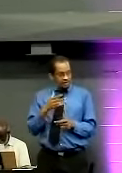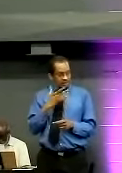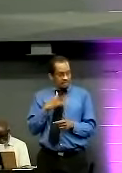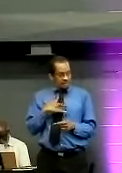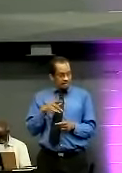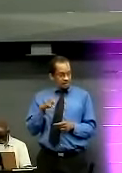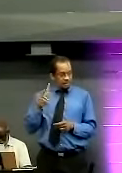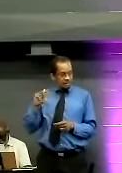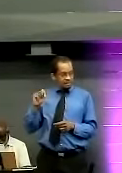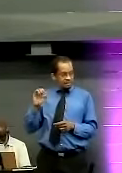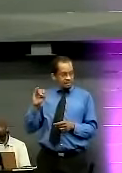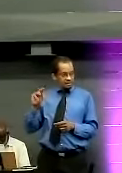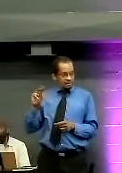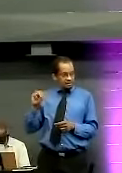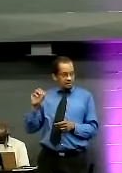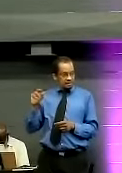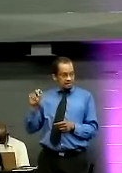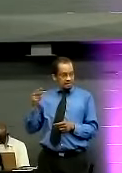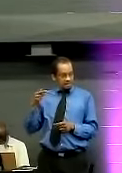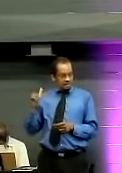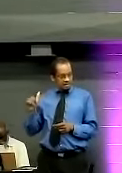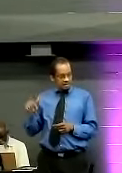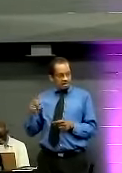Timothy Yarbrough's birthday in Ohio.